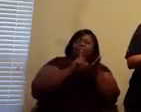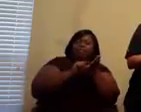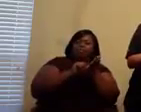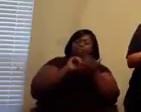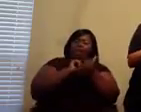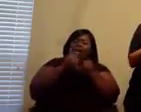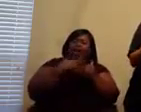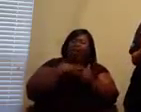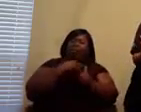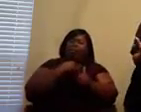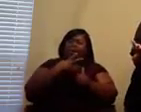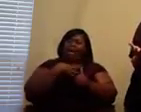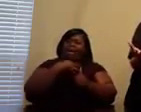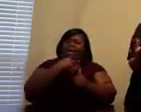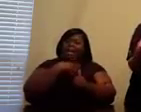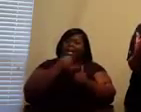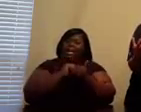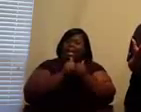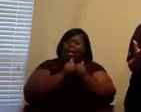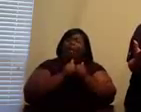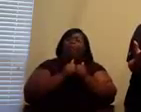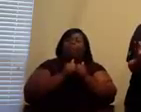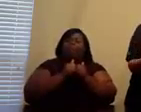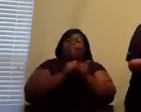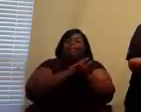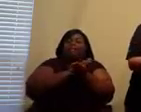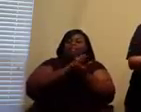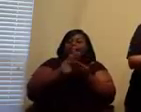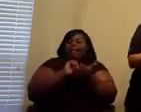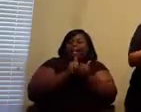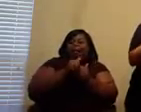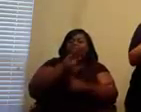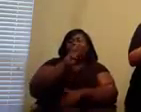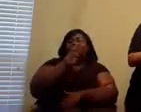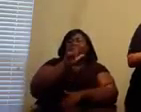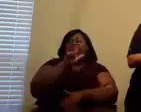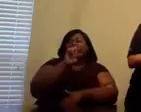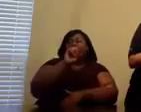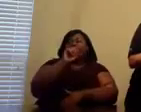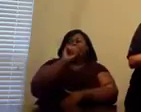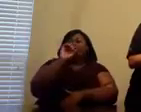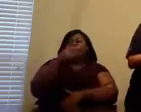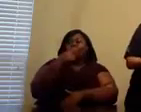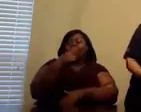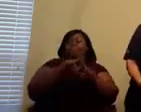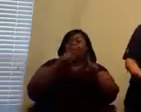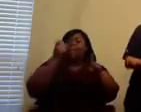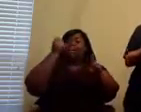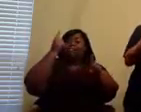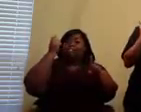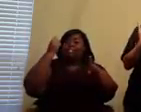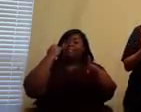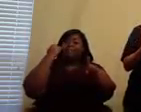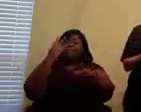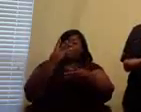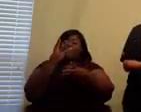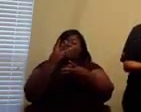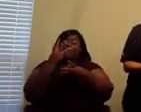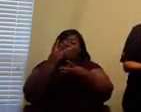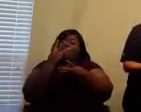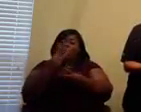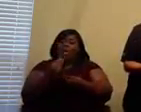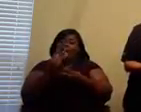to be bleached so it can be white and pure and look sanitary. But when it gets wet, it releases dioxin into